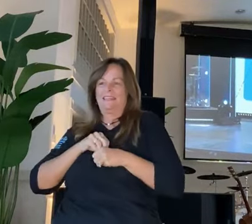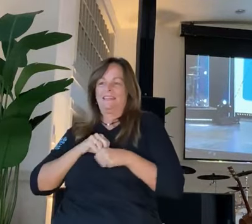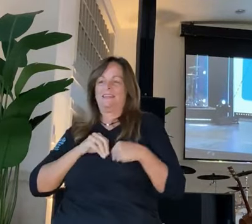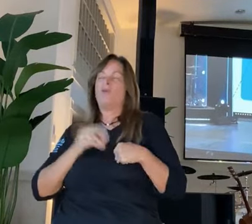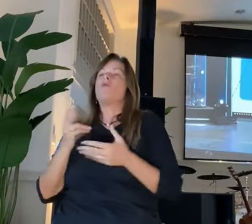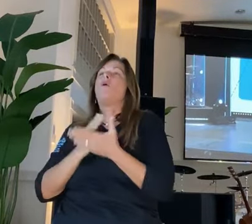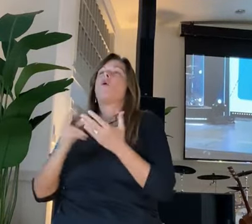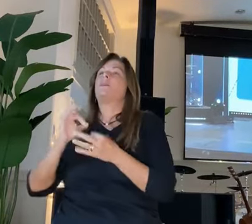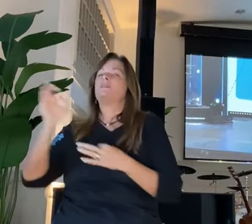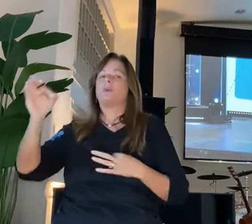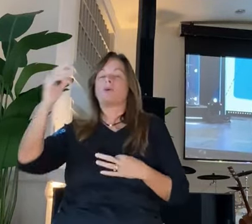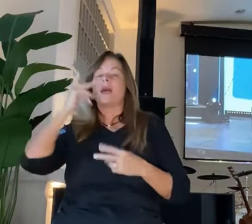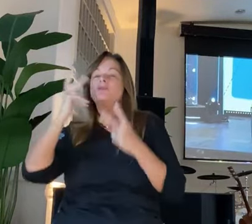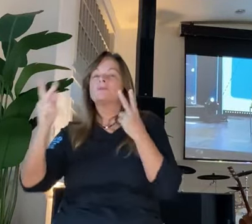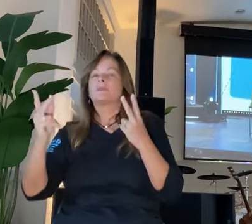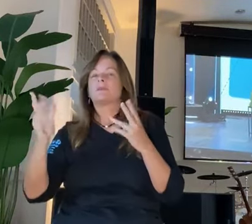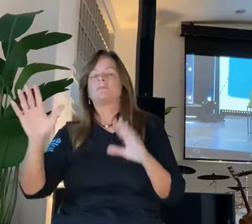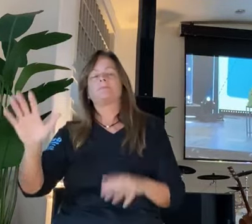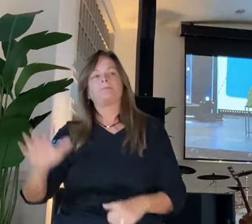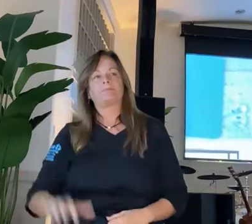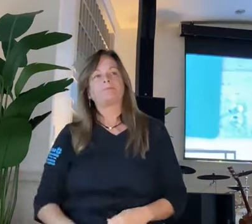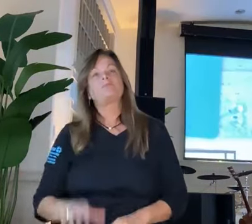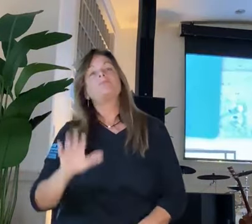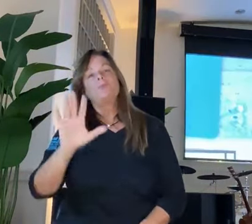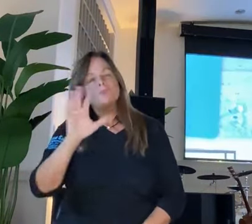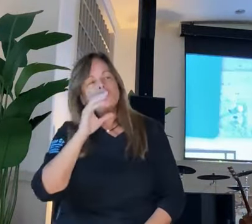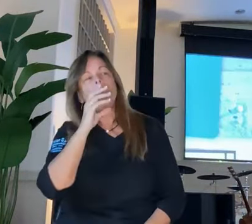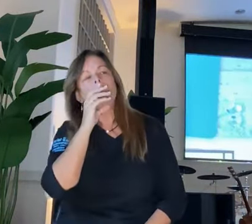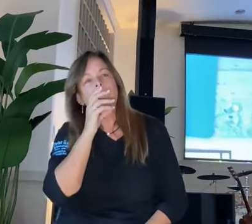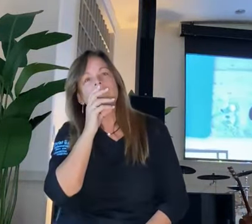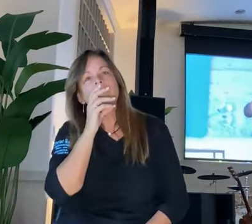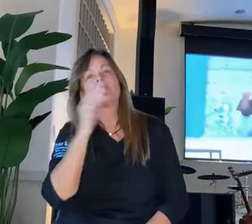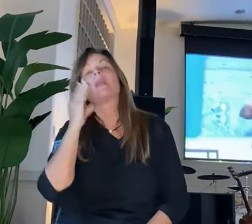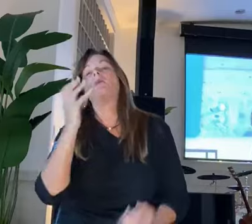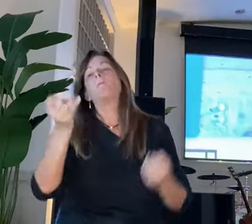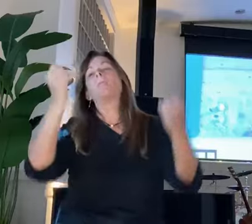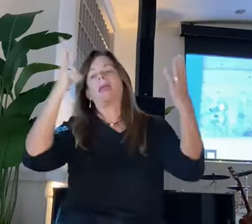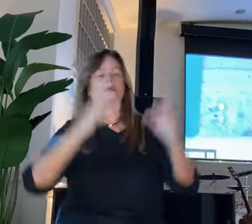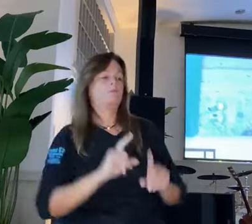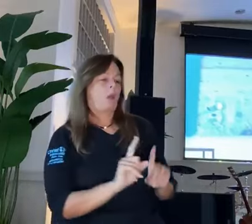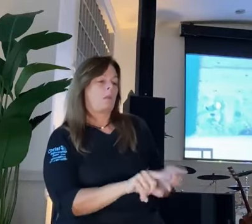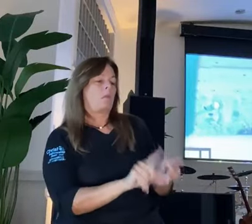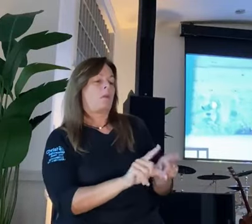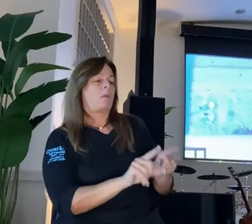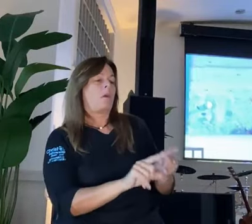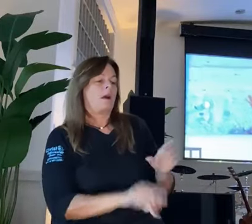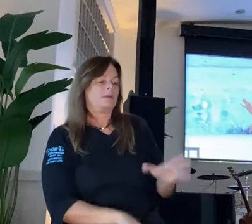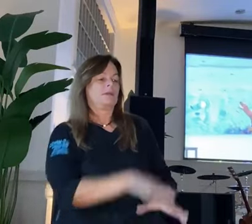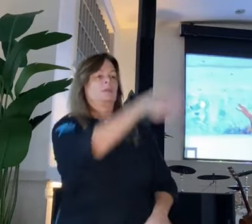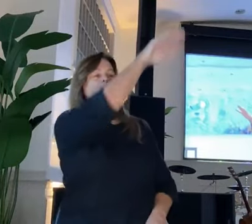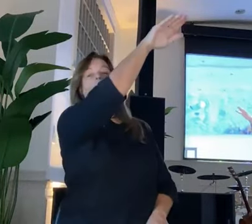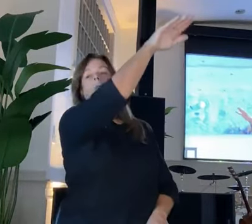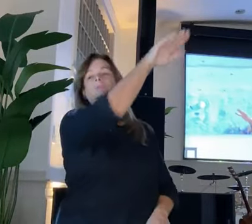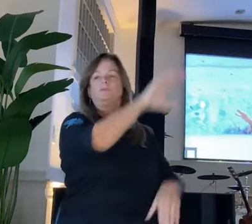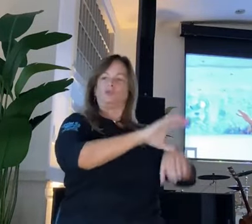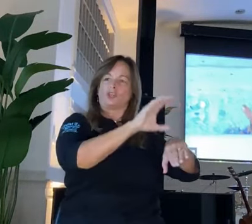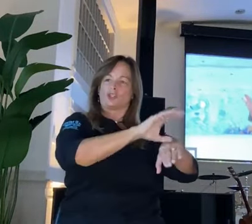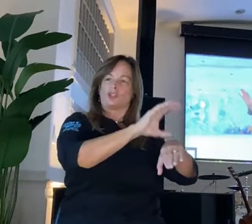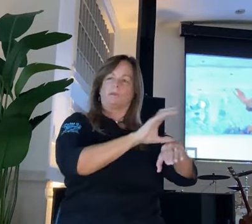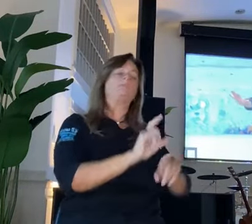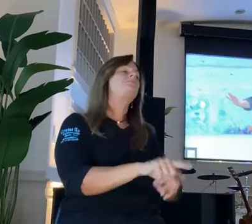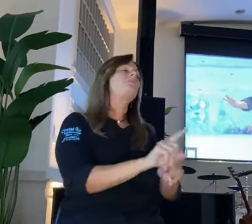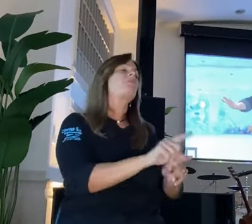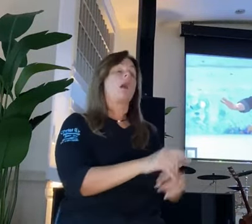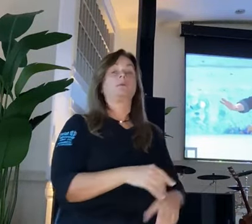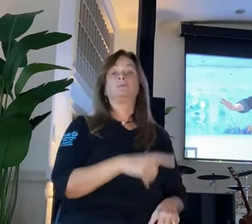good chance that your church didn't talk much about the Holy Spirit. They were afraid he might show up and mess some things up, right?